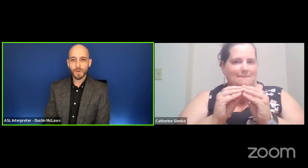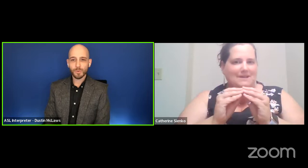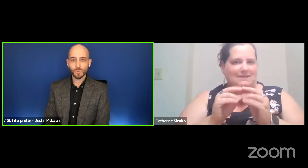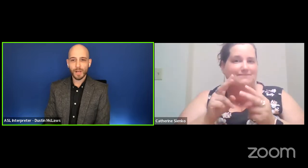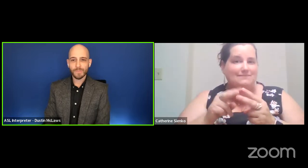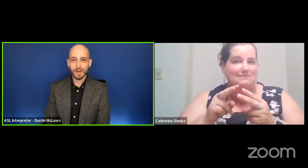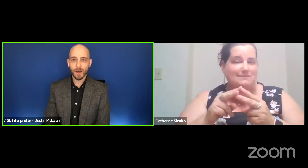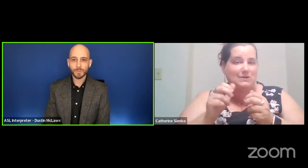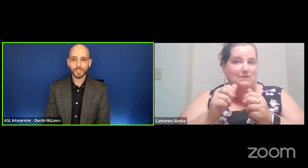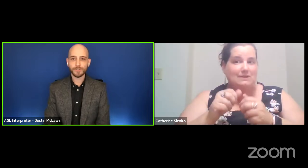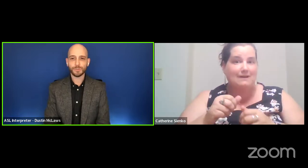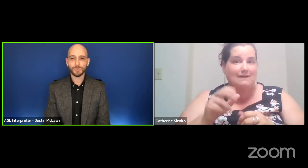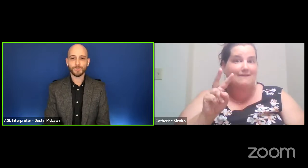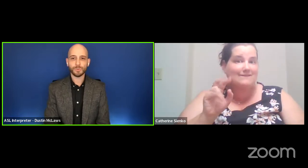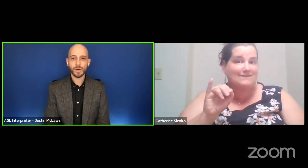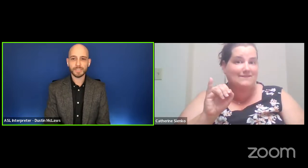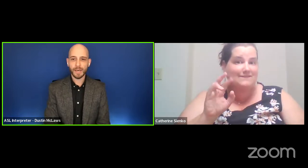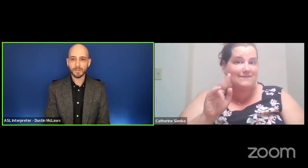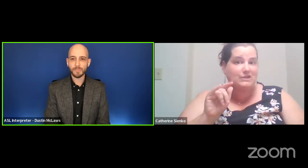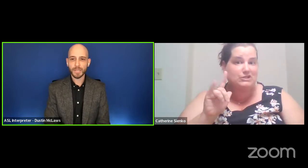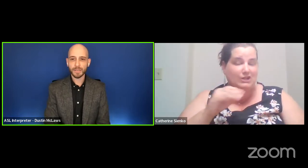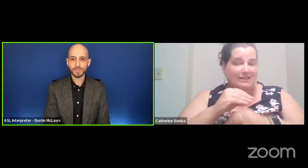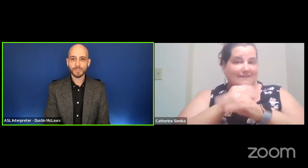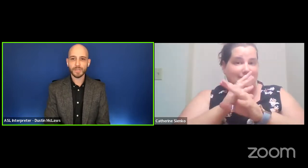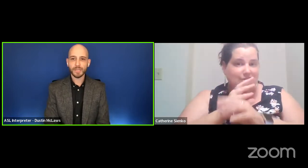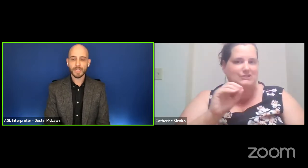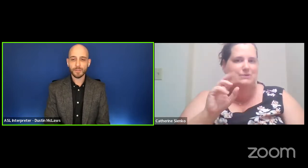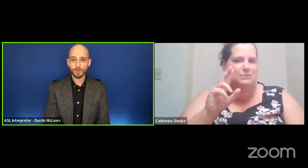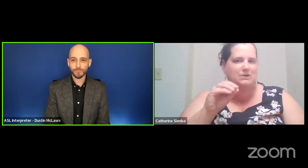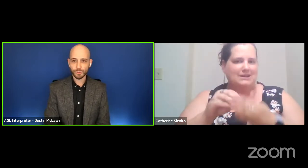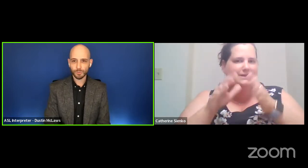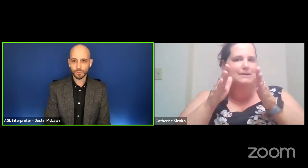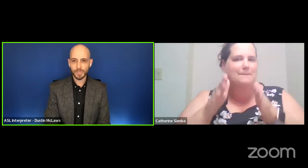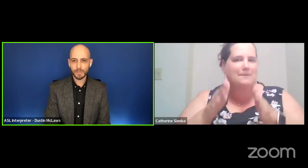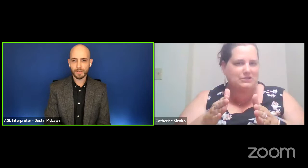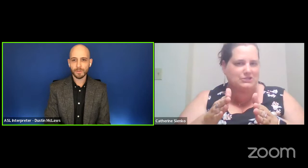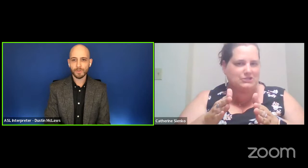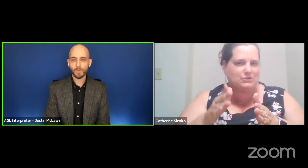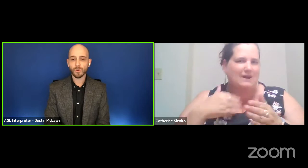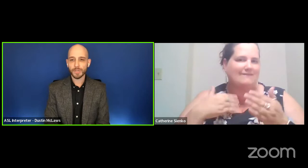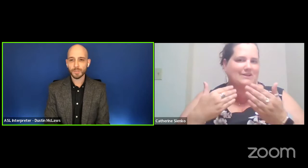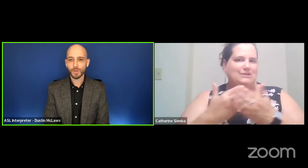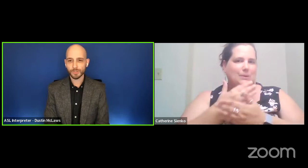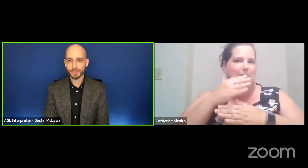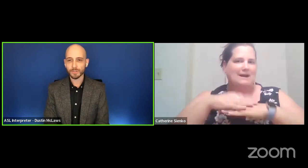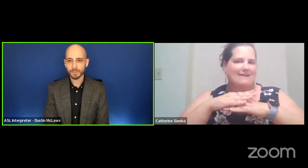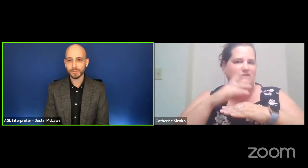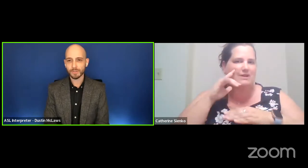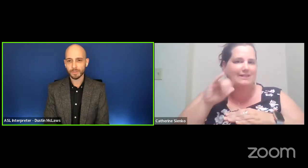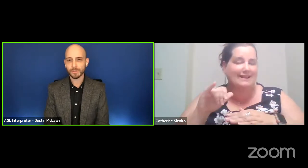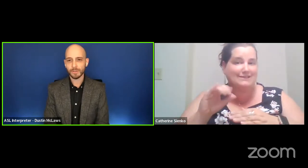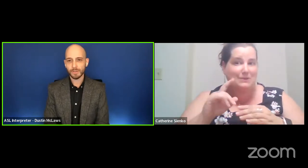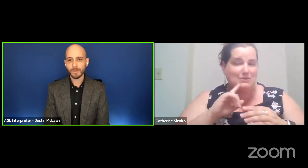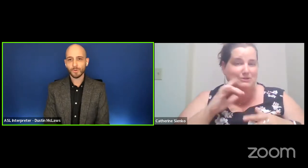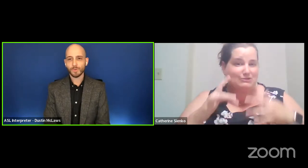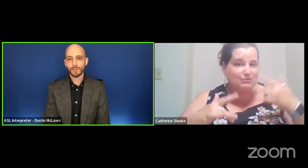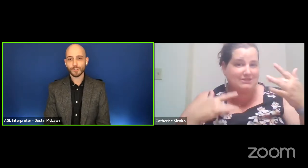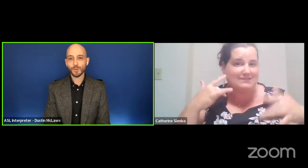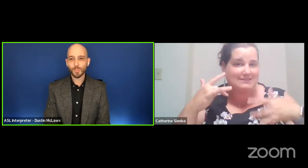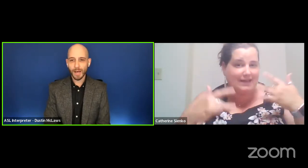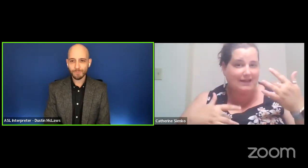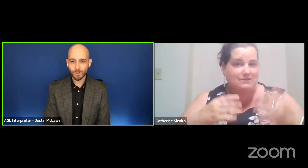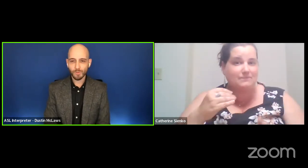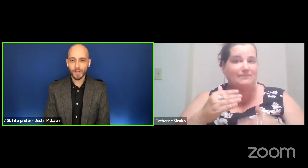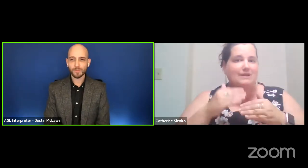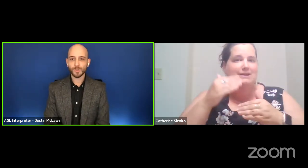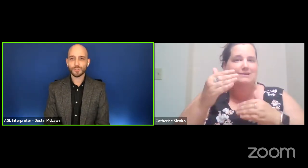meaning board members will have the option to attend meetings either virtually or in person. There's